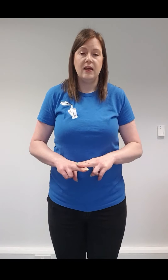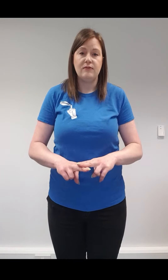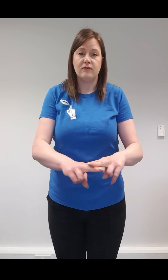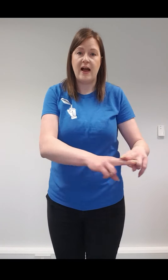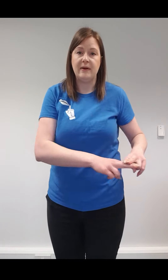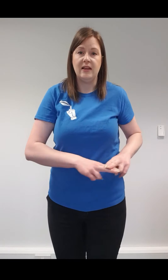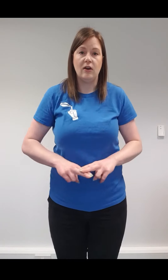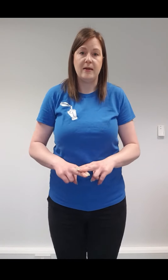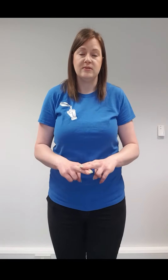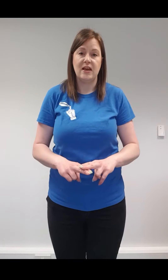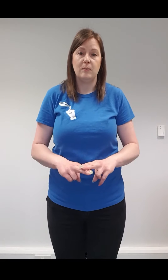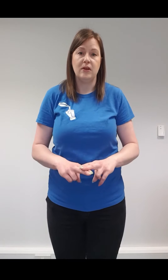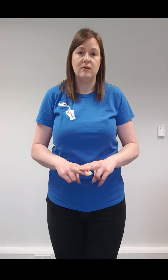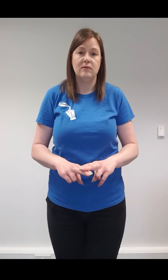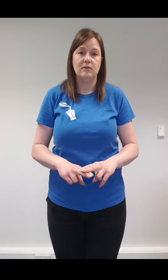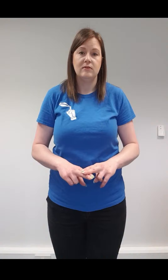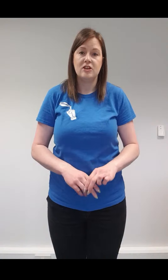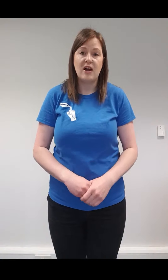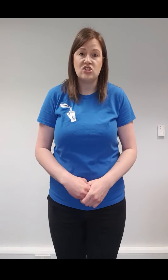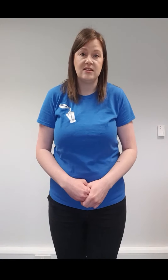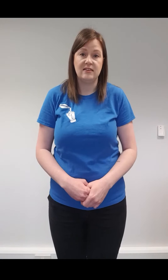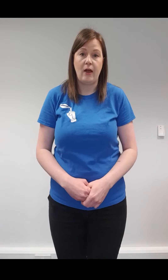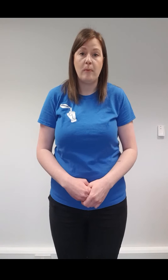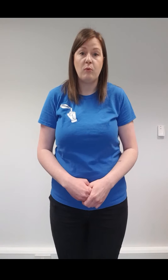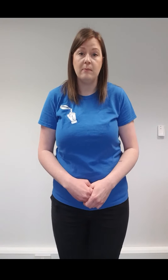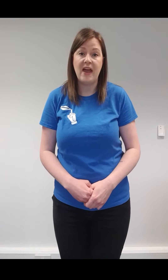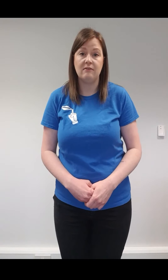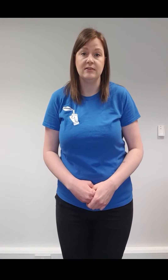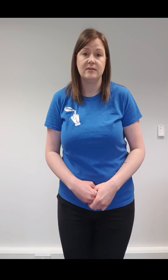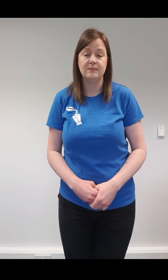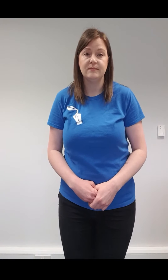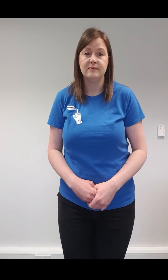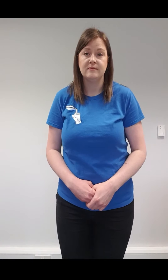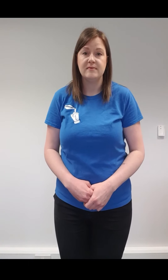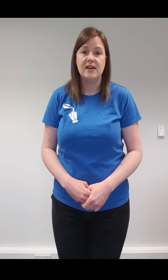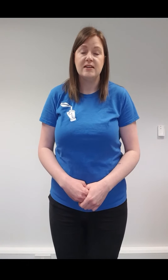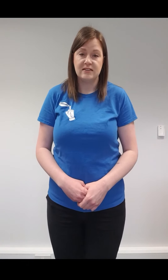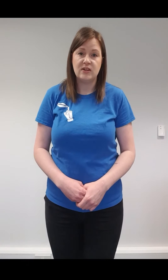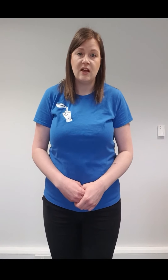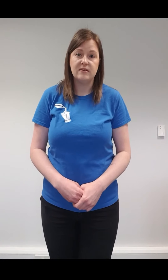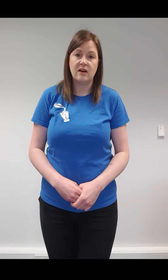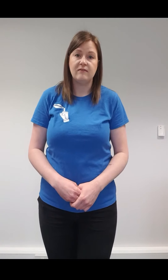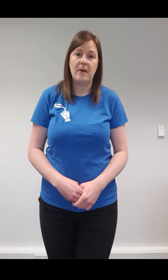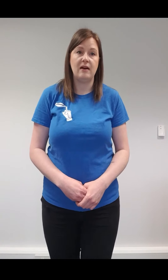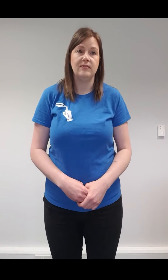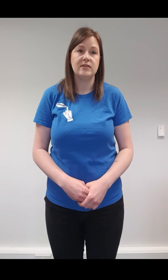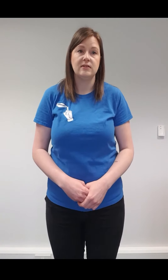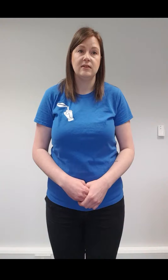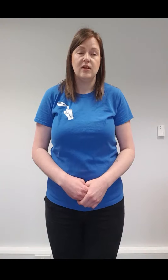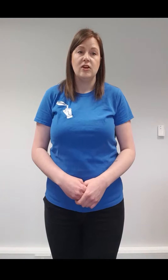If your family aren't able to help you, you might just need the help of one parent. So to learn the sign for parent,